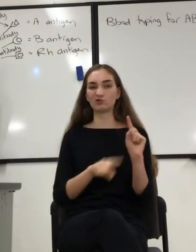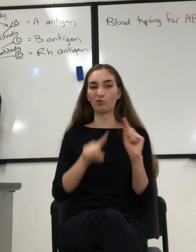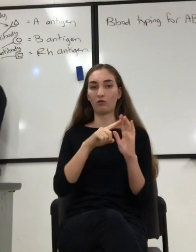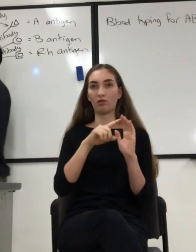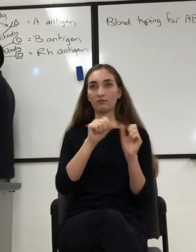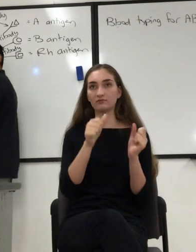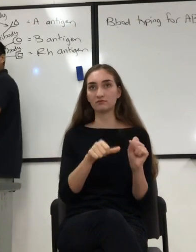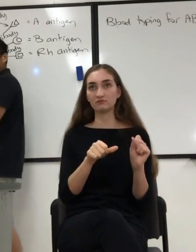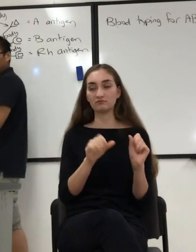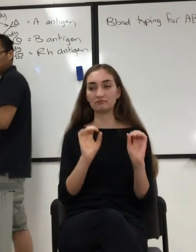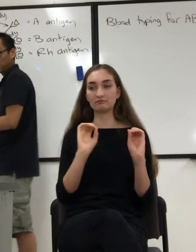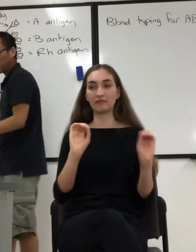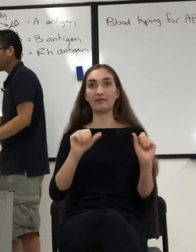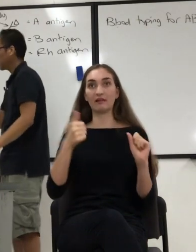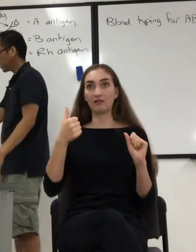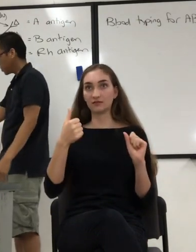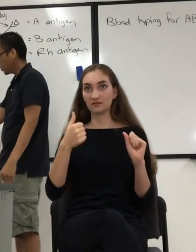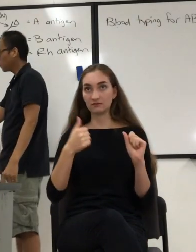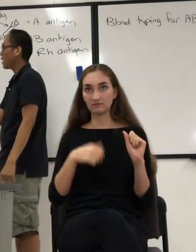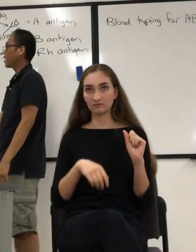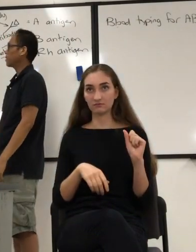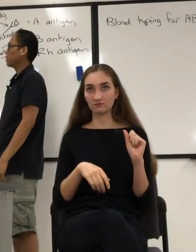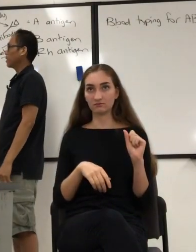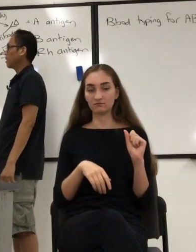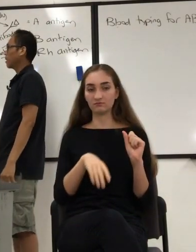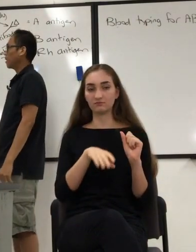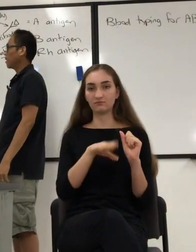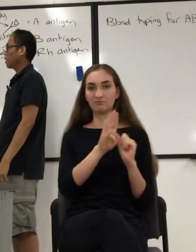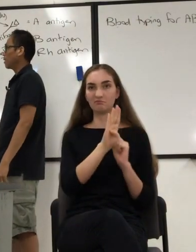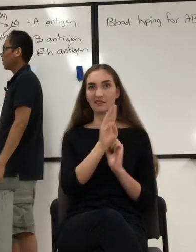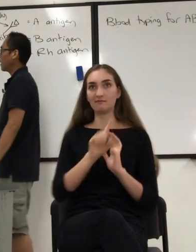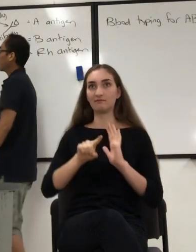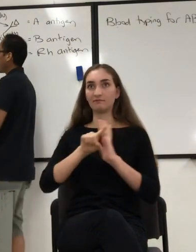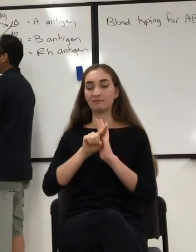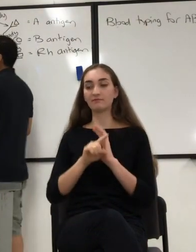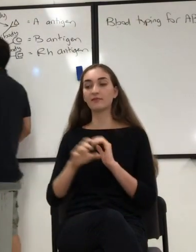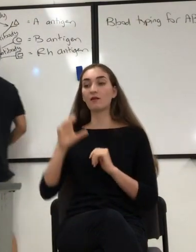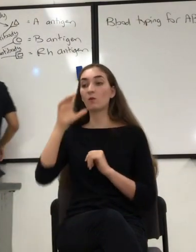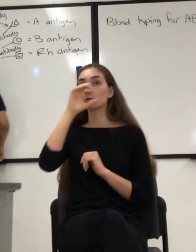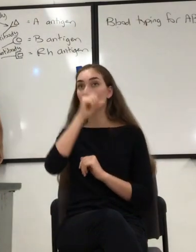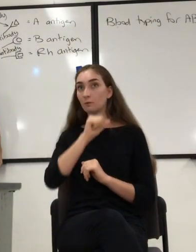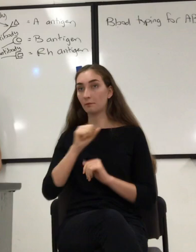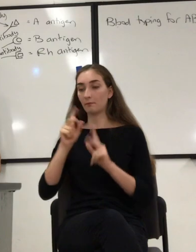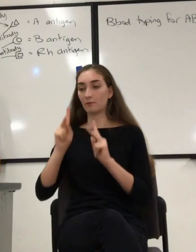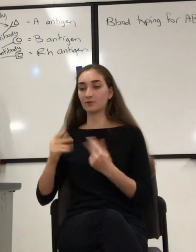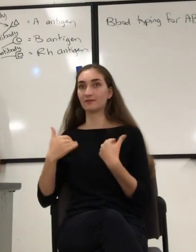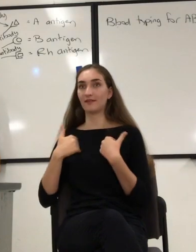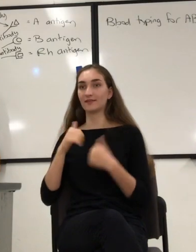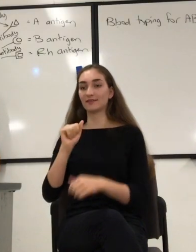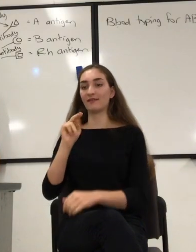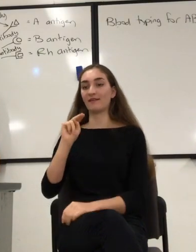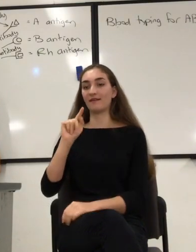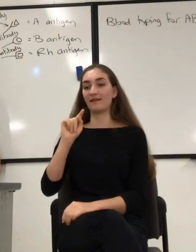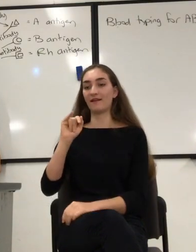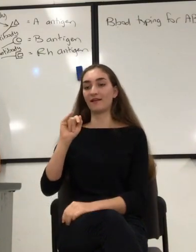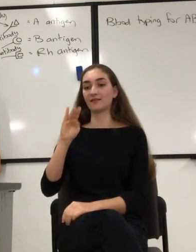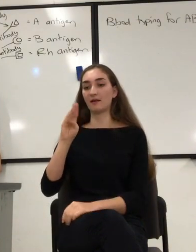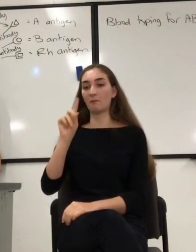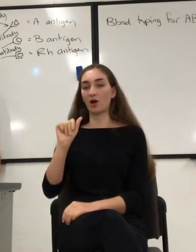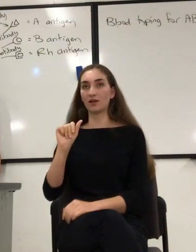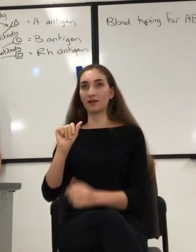And nothing else, that's it. And assume that they would have the antibody against